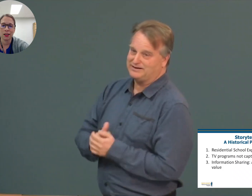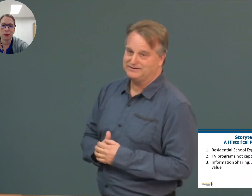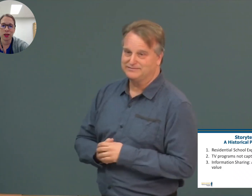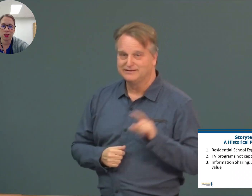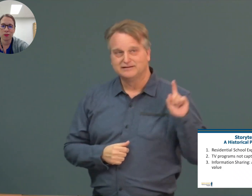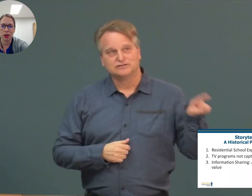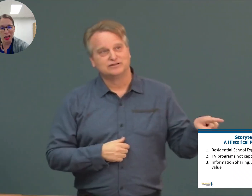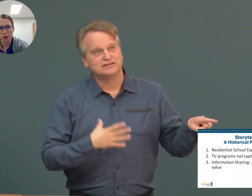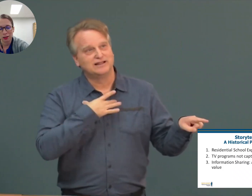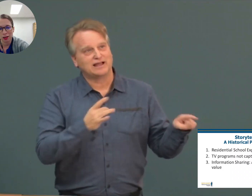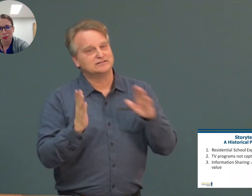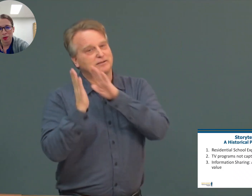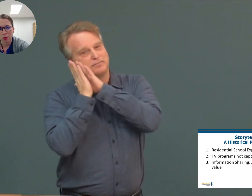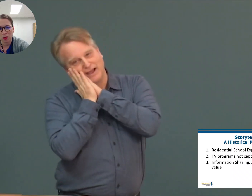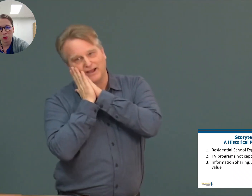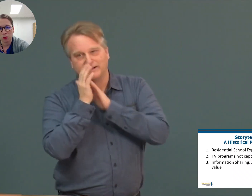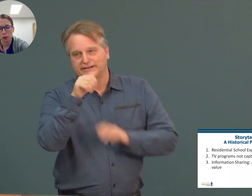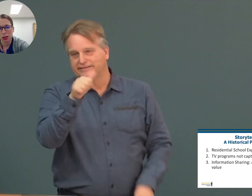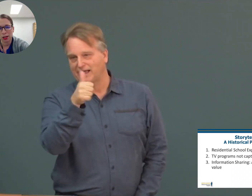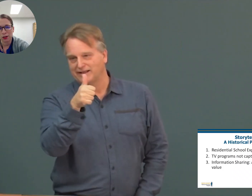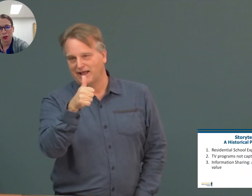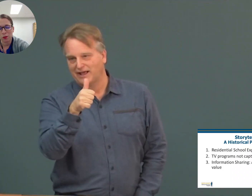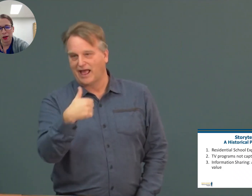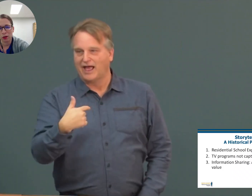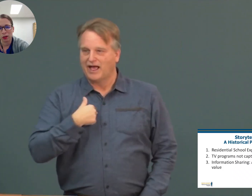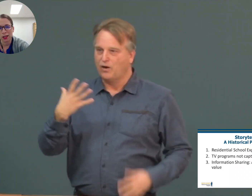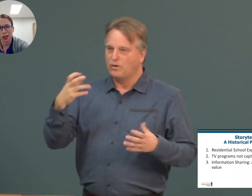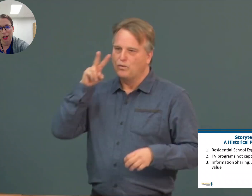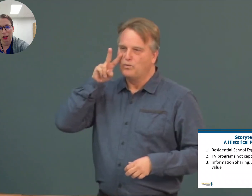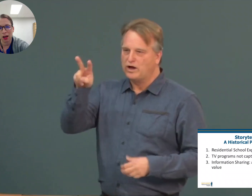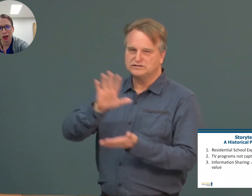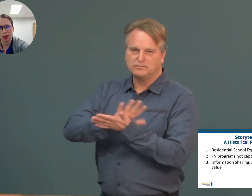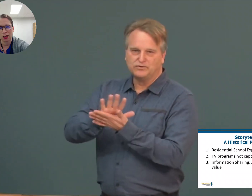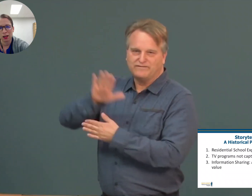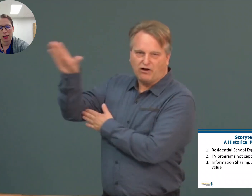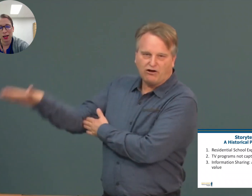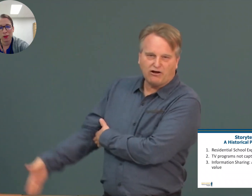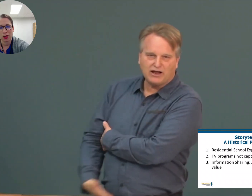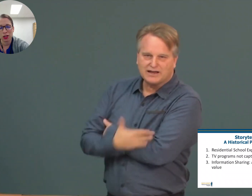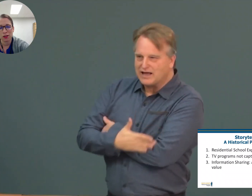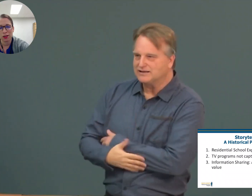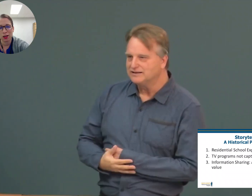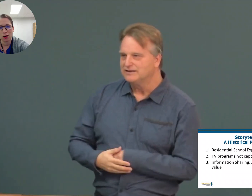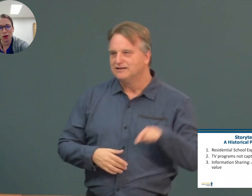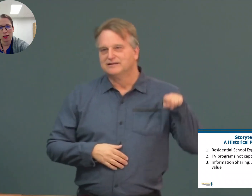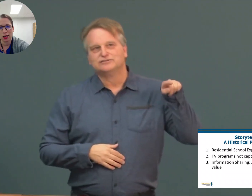spend lots of money. Maybe one likes to go to bed early at 10 o'clock, and I want to watch TV all night